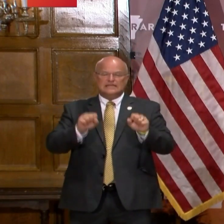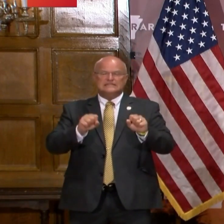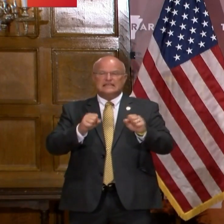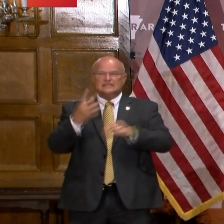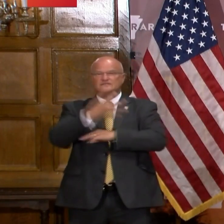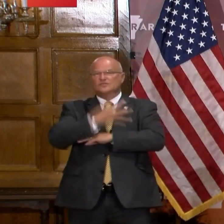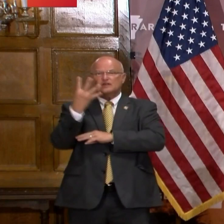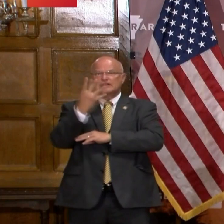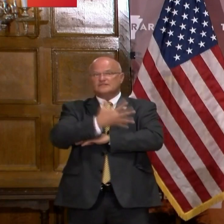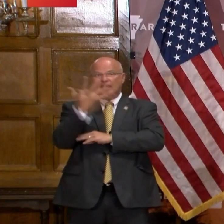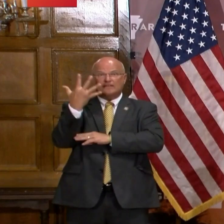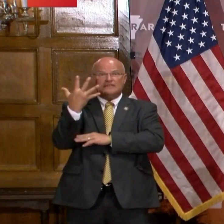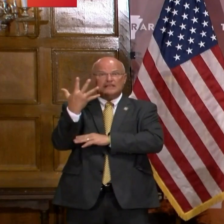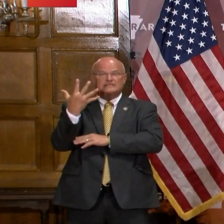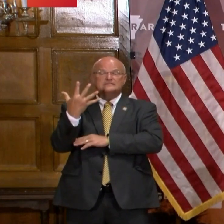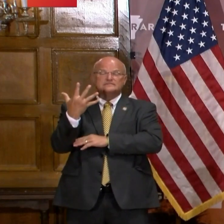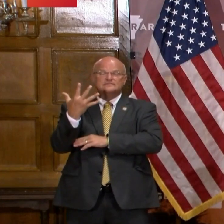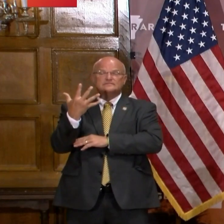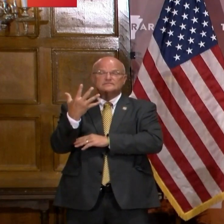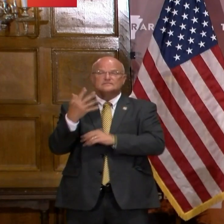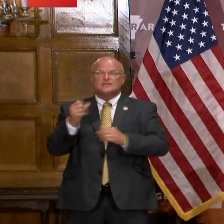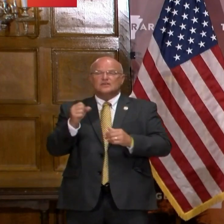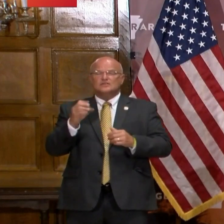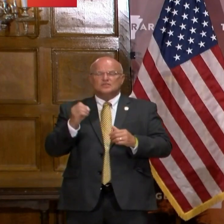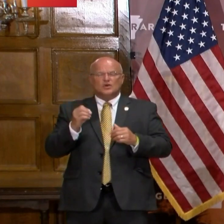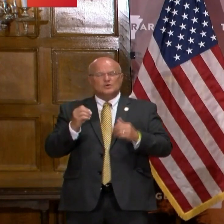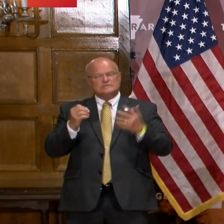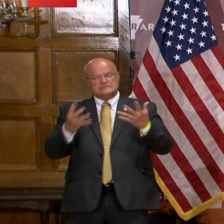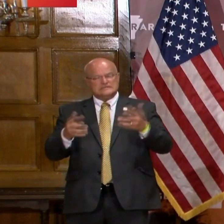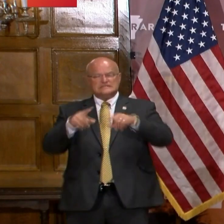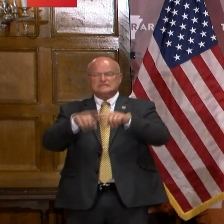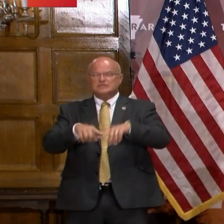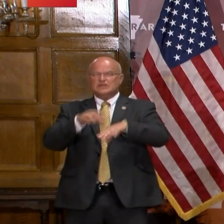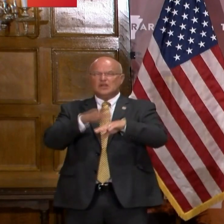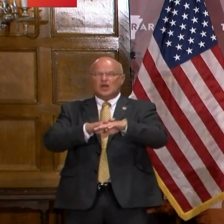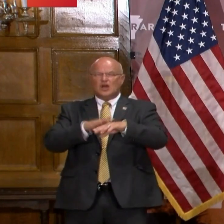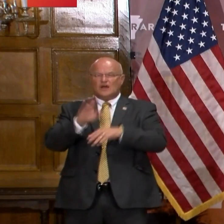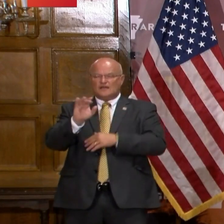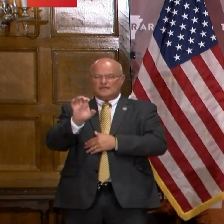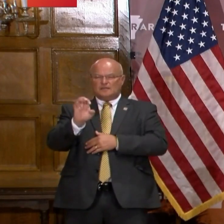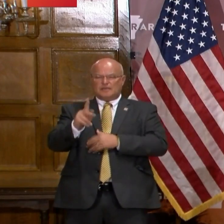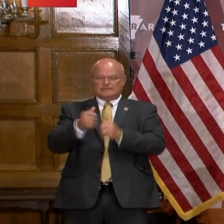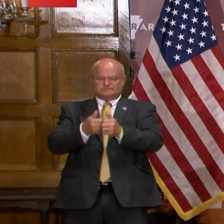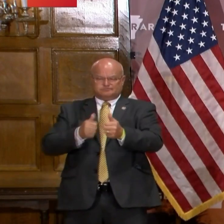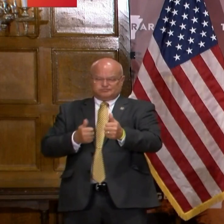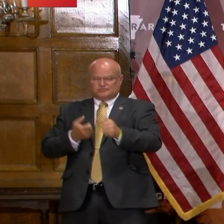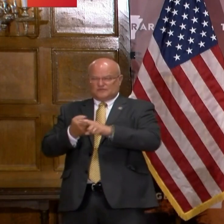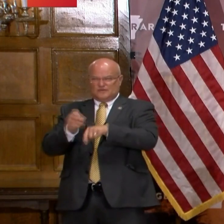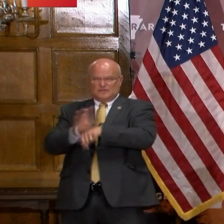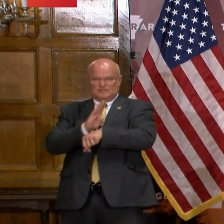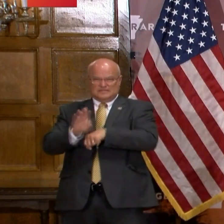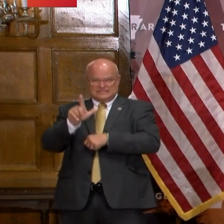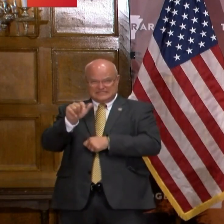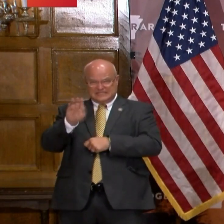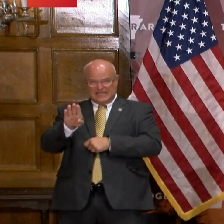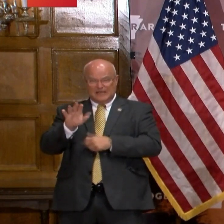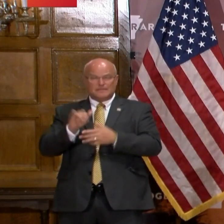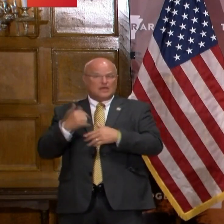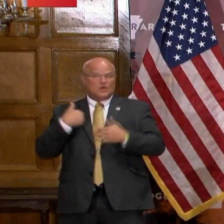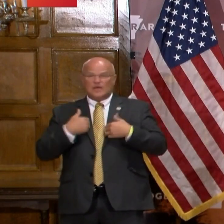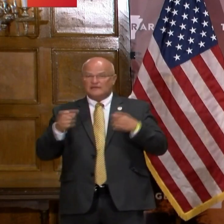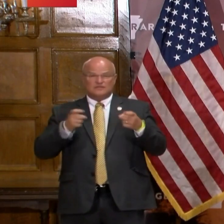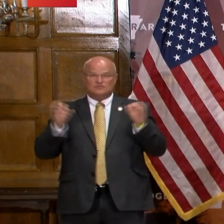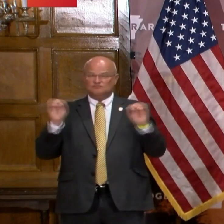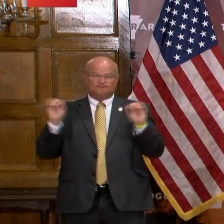takes 4 days or 5 days. And so it's just dependent upon the backlog of the commercial lab, which we have